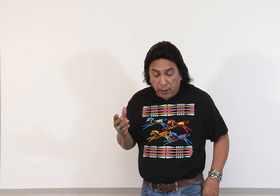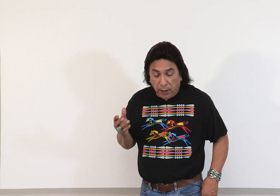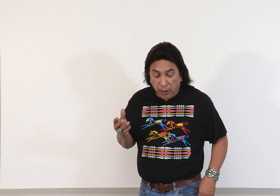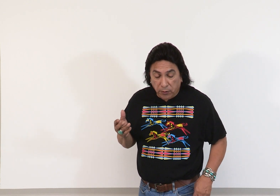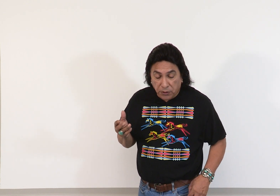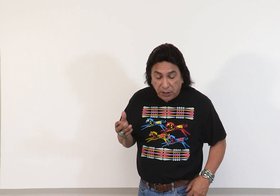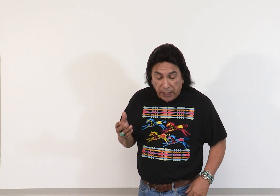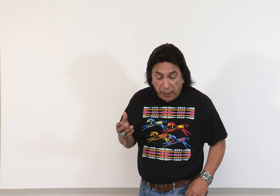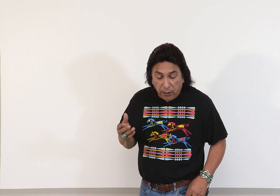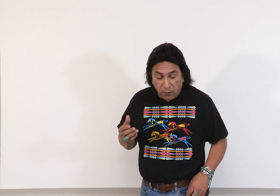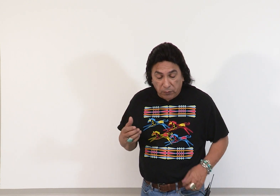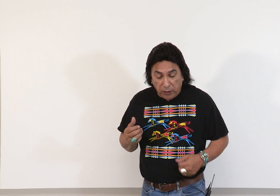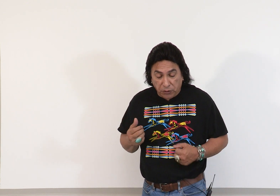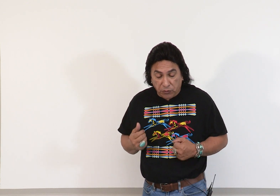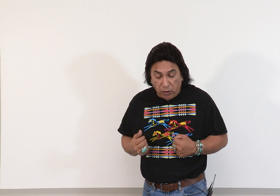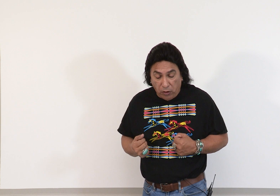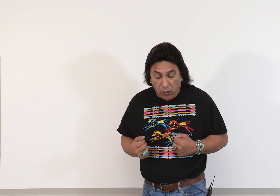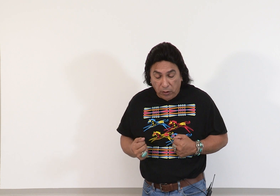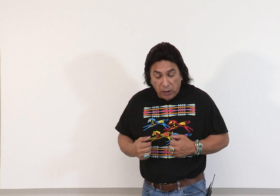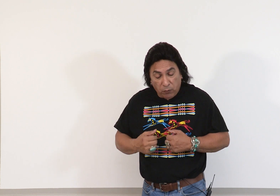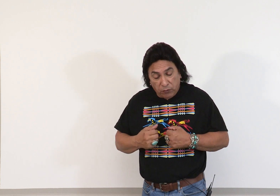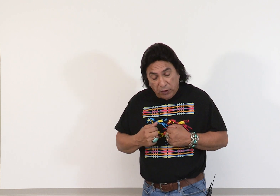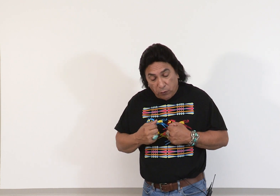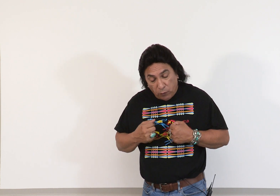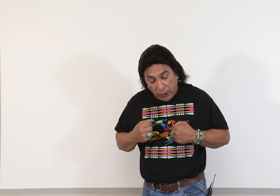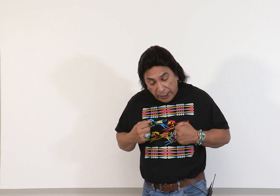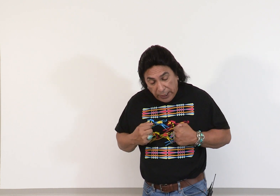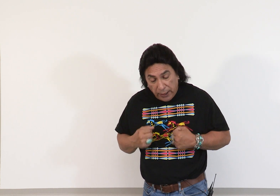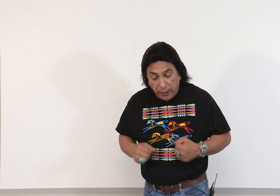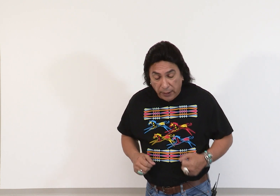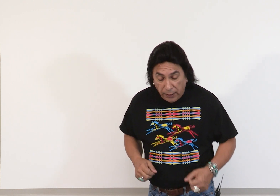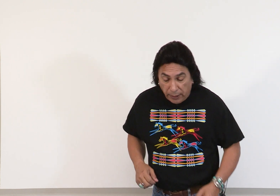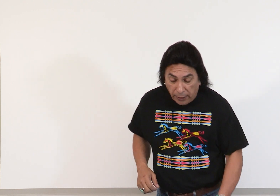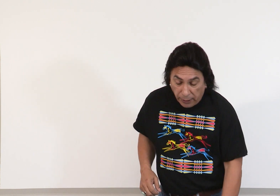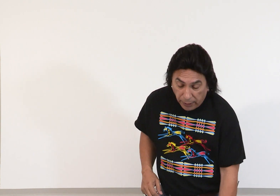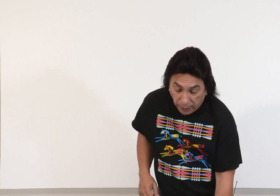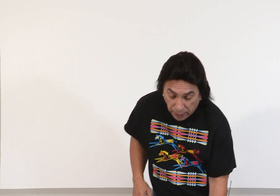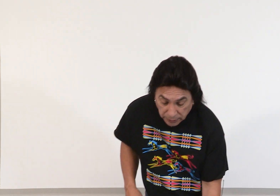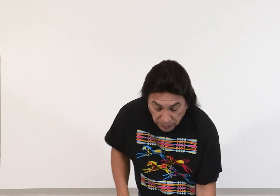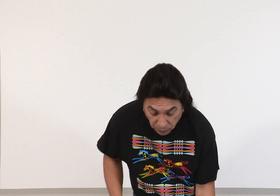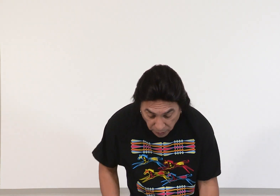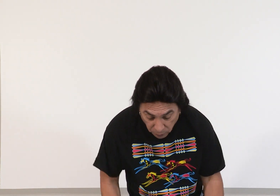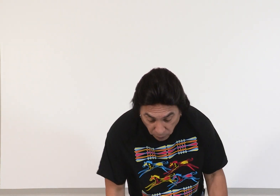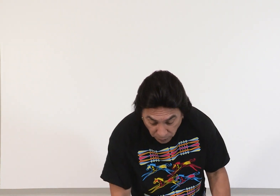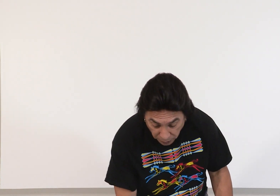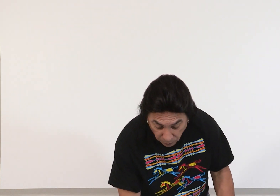I understand, we've done strong, we've done ready, and let's see what other word here we